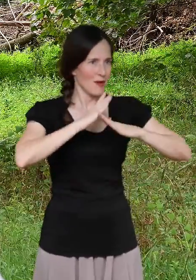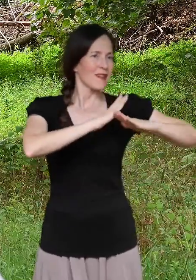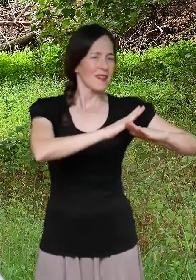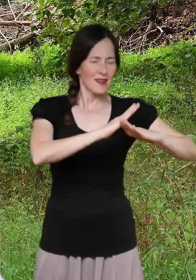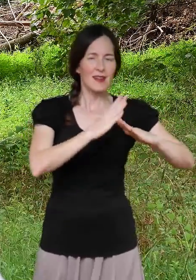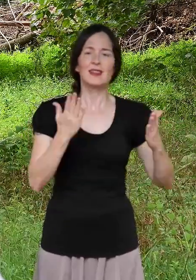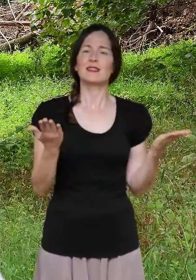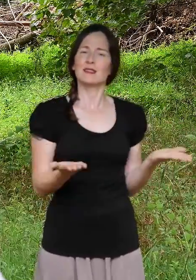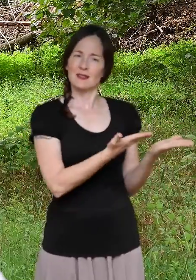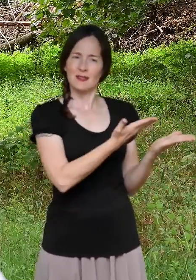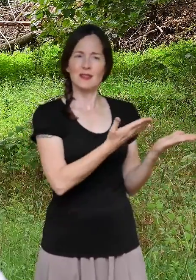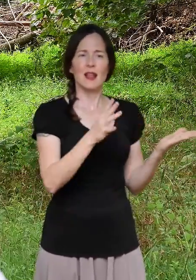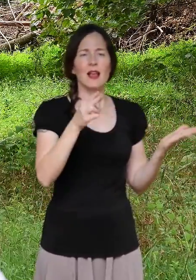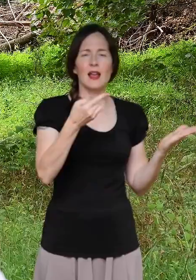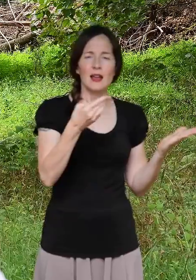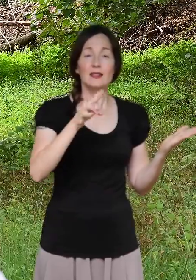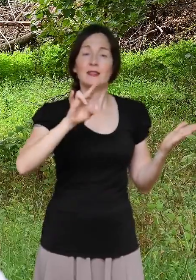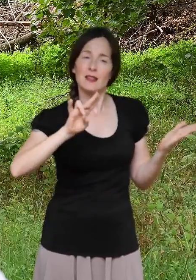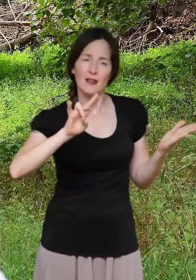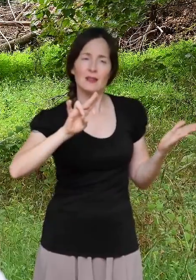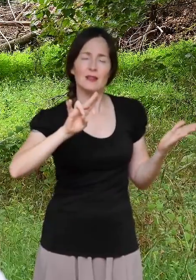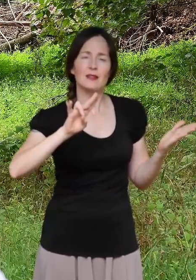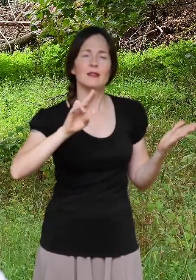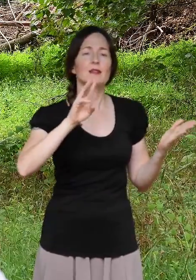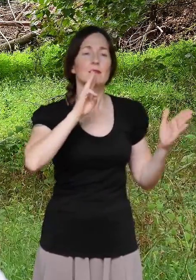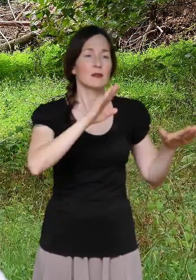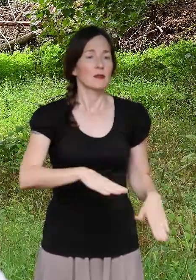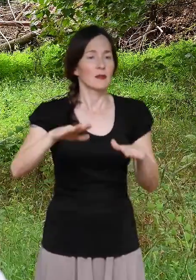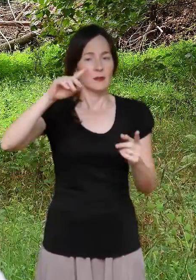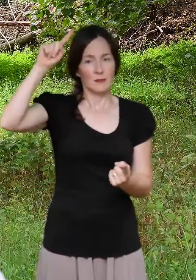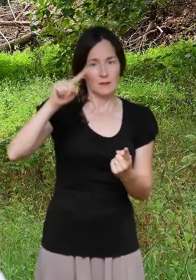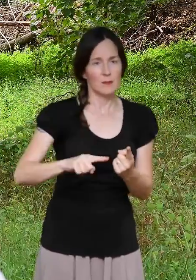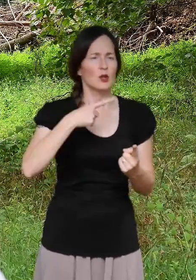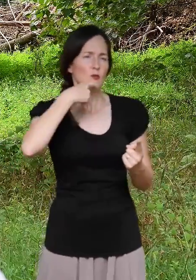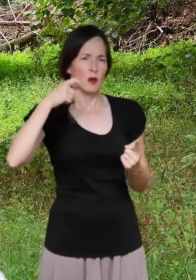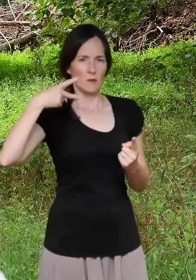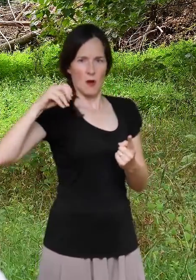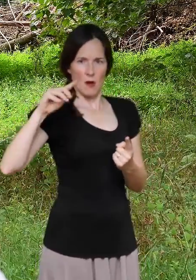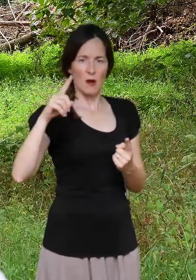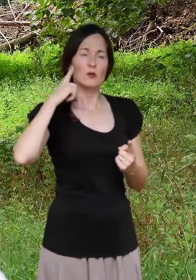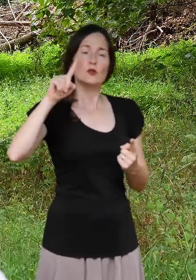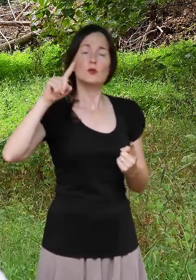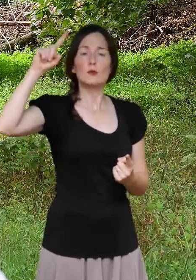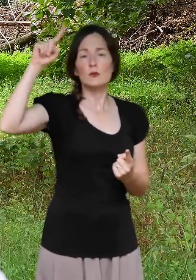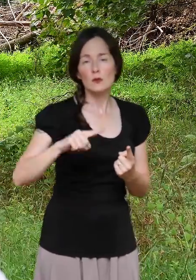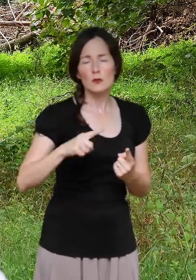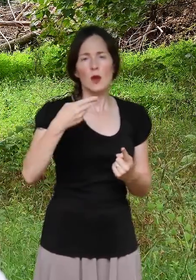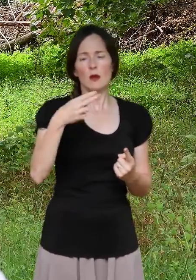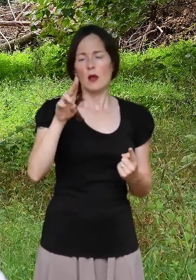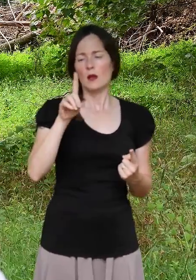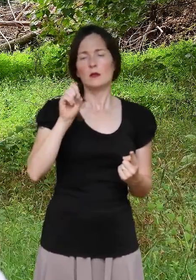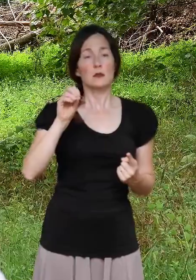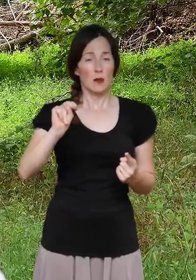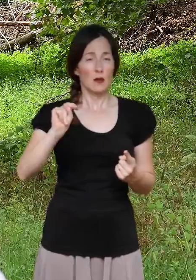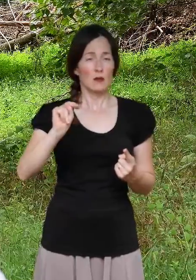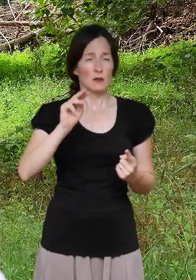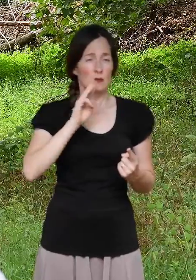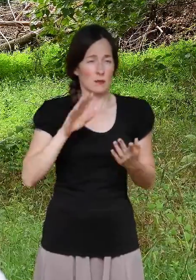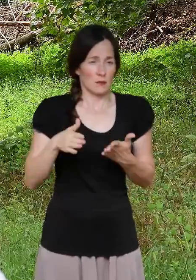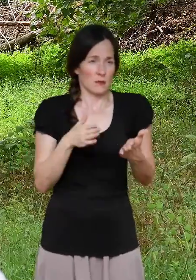dry flood mitigation pond in order to reduce flows to the Hudson Branch, which passes through downtown Ellicott